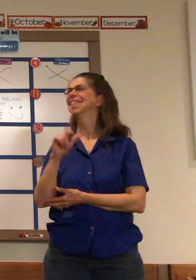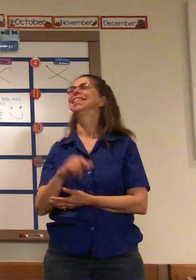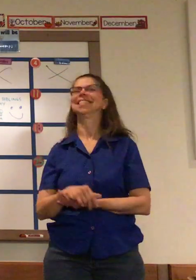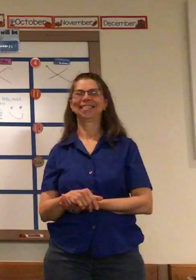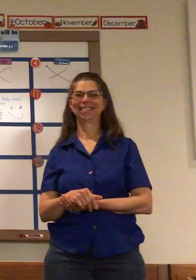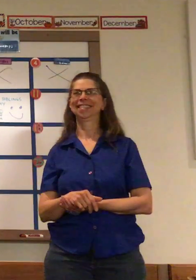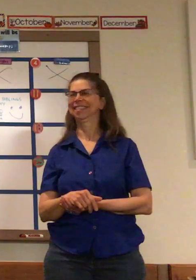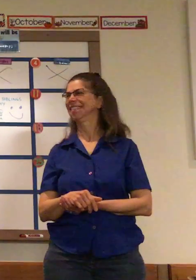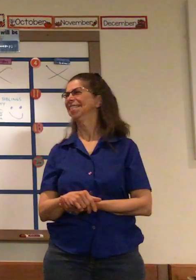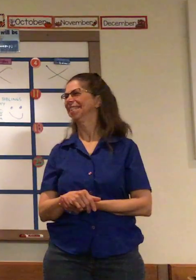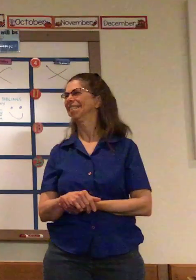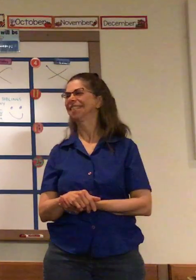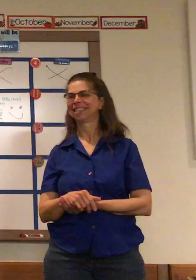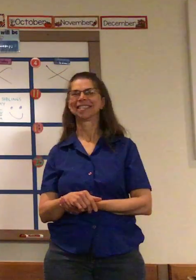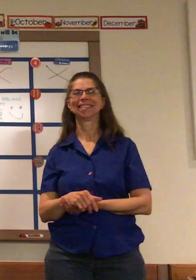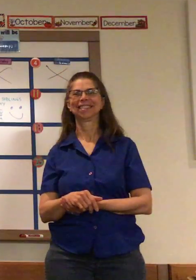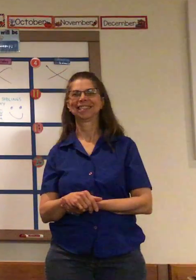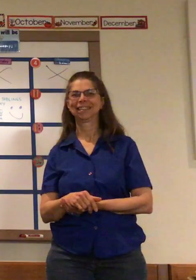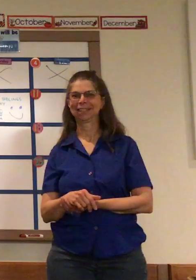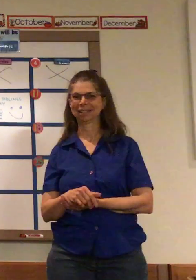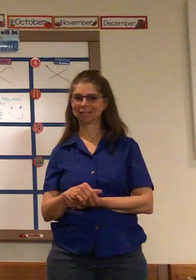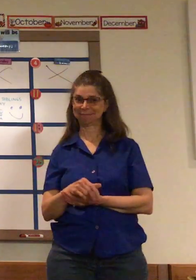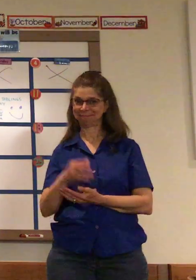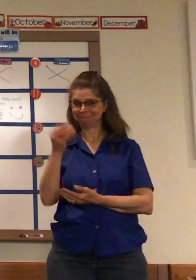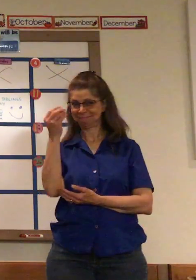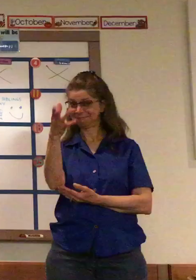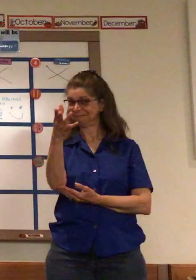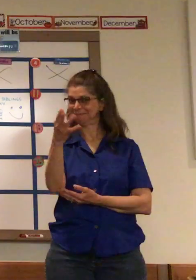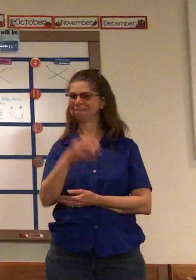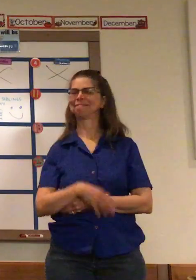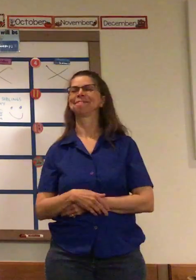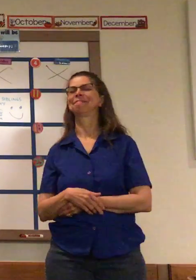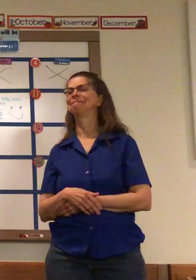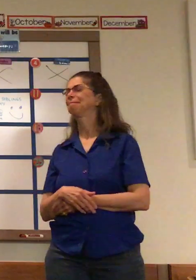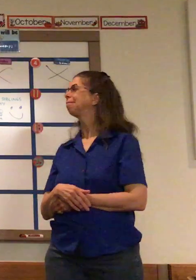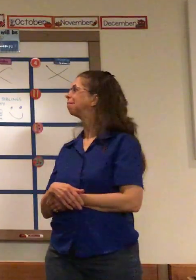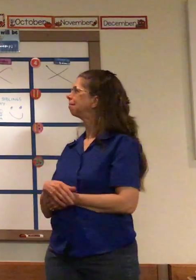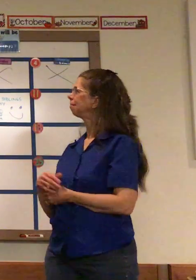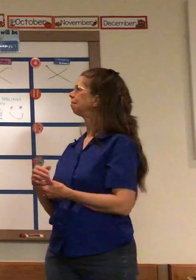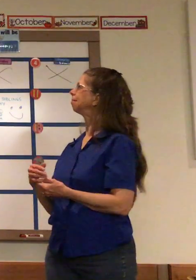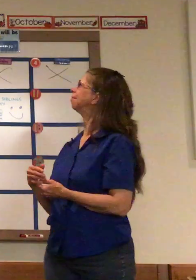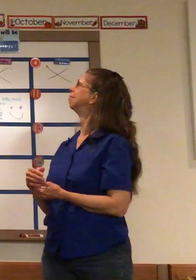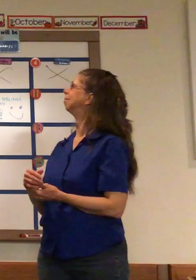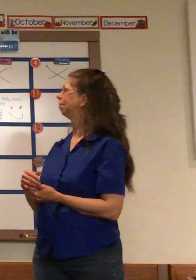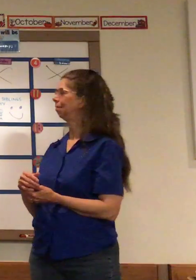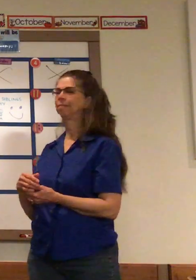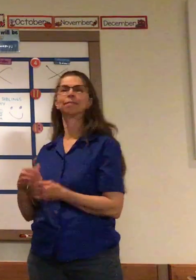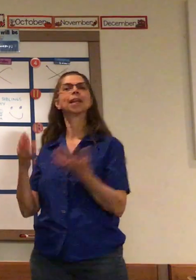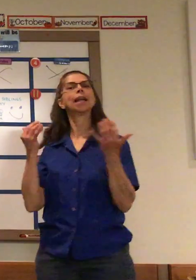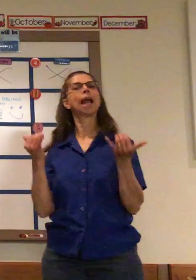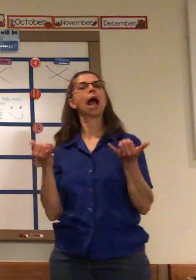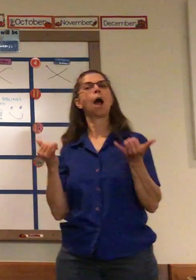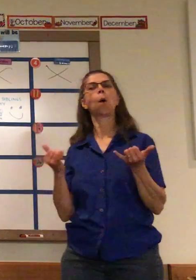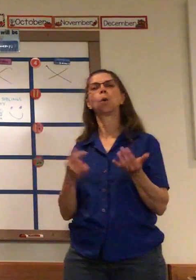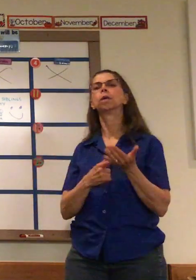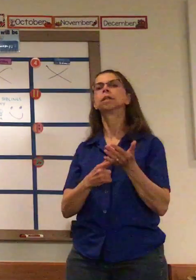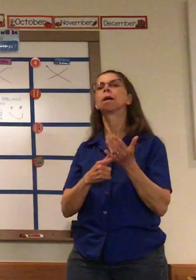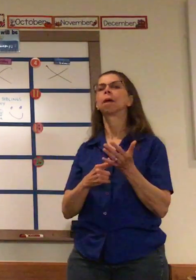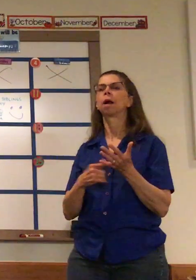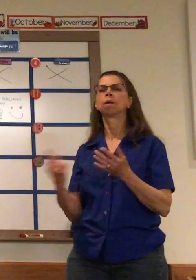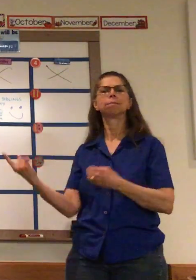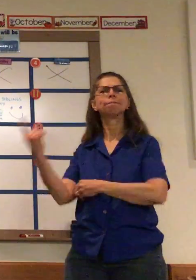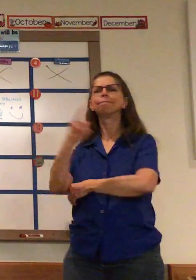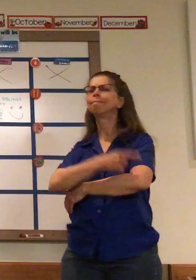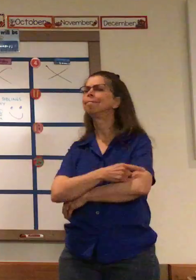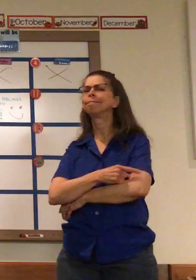A-P-R-I-L, April. There you guys go. So it is the month of April. Now let's talk about what